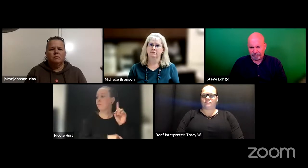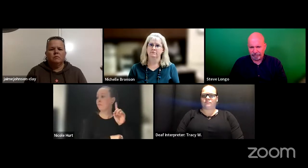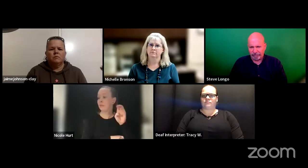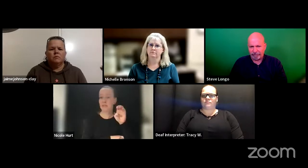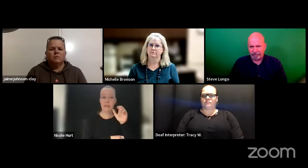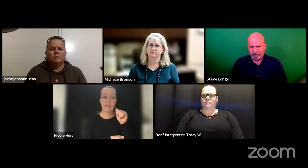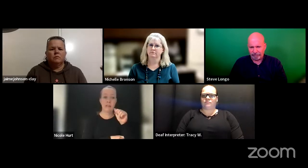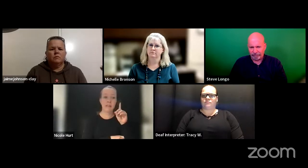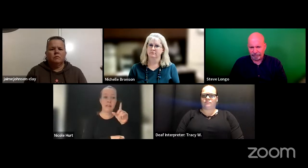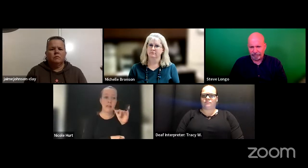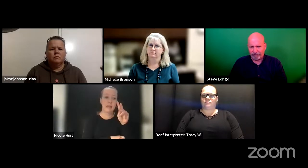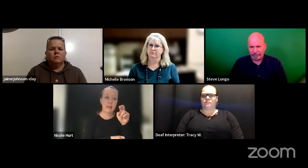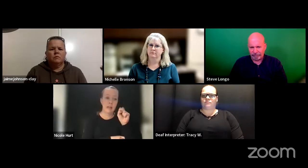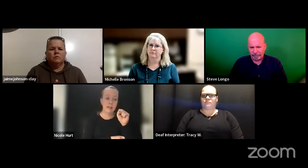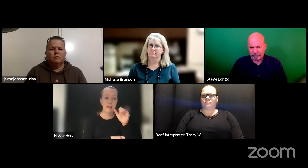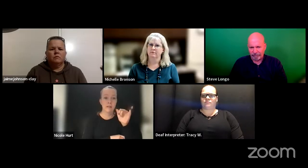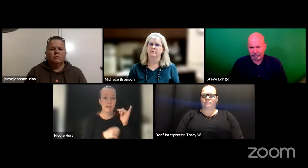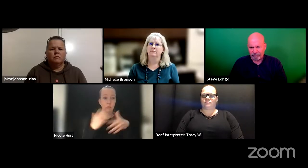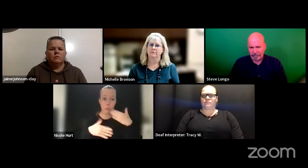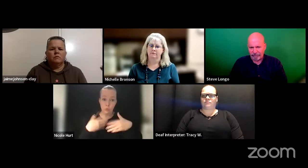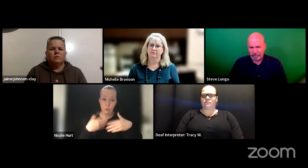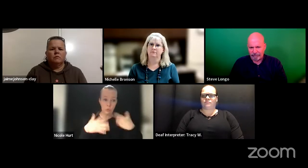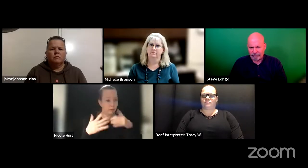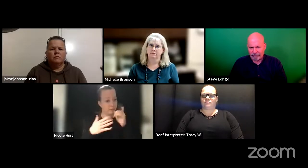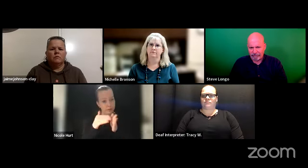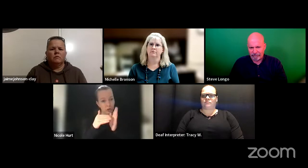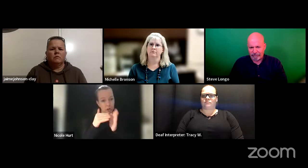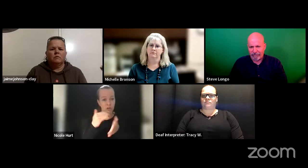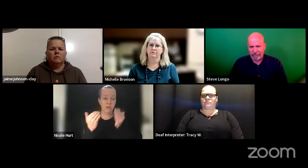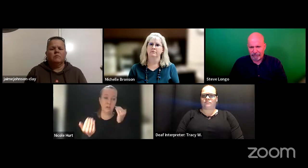sets in terms of use of Google Docs,